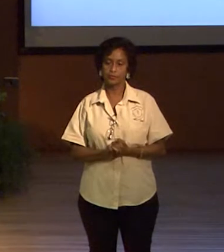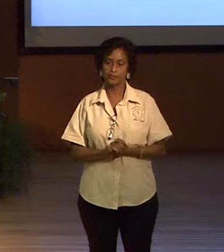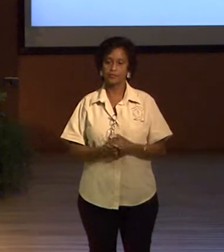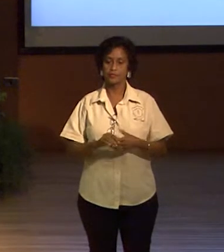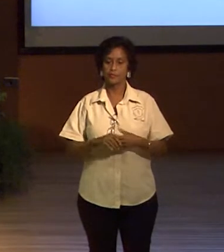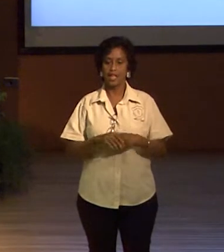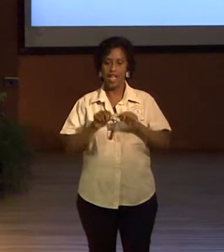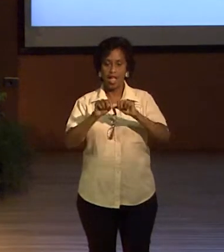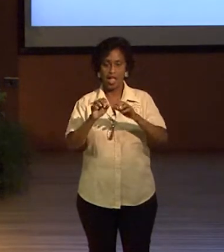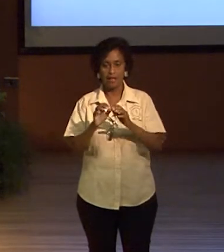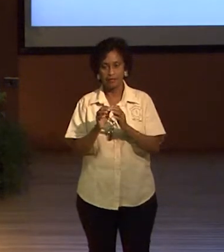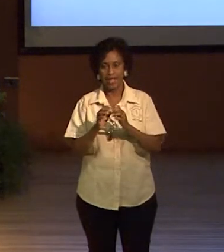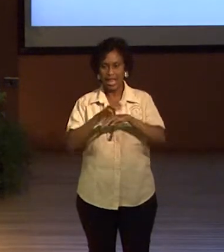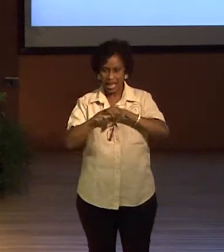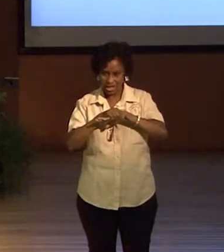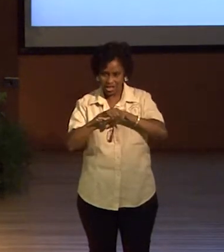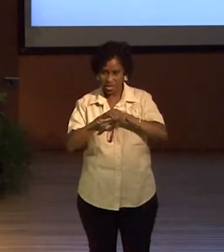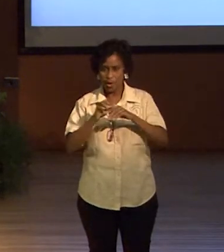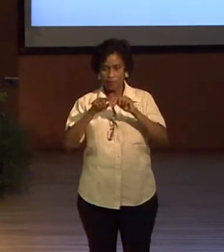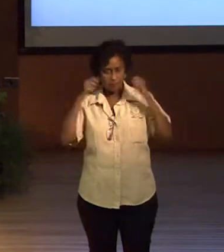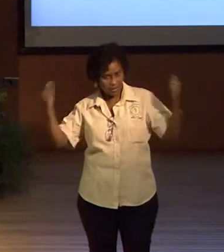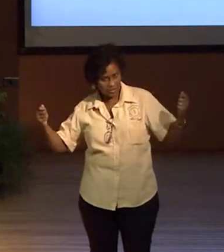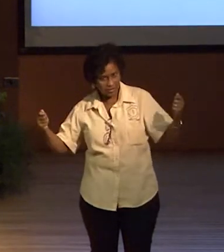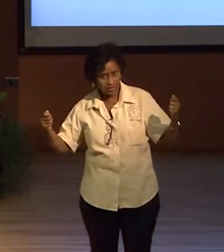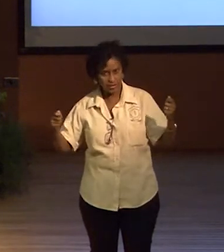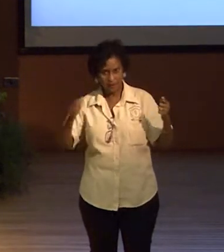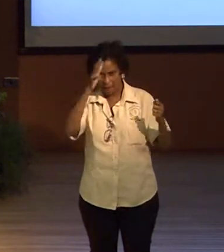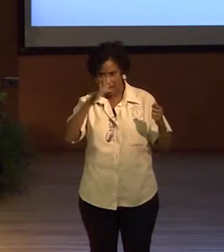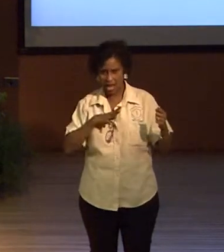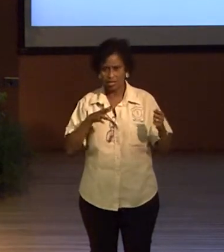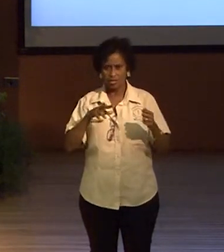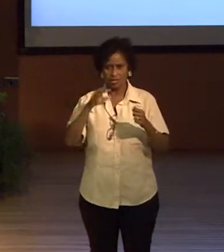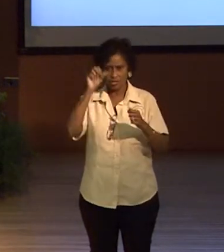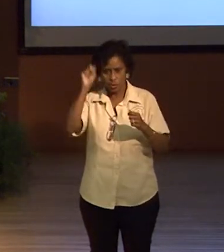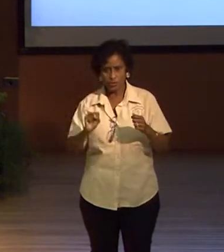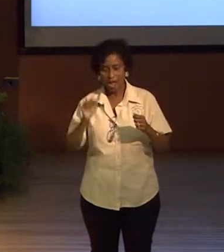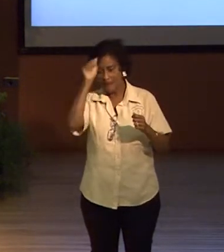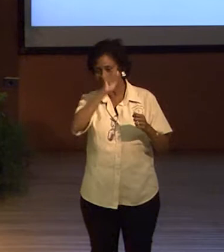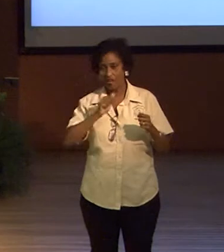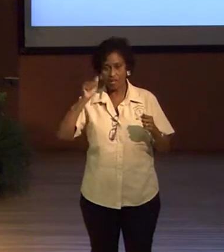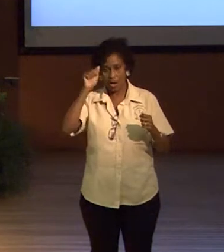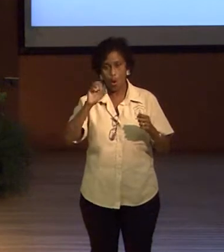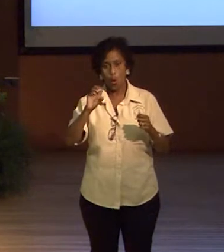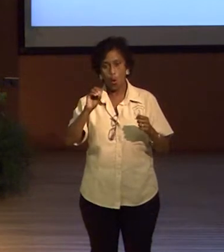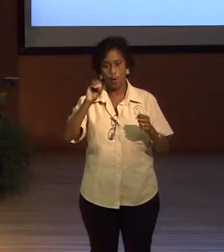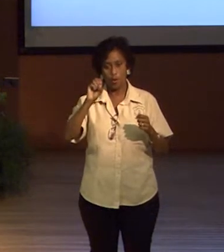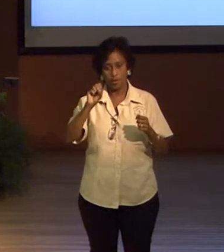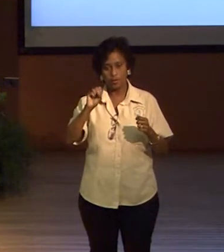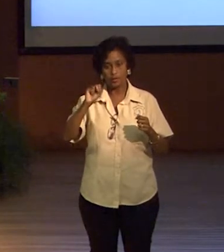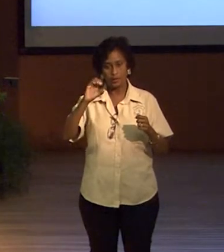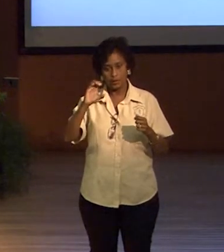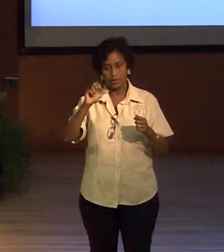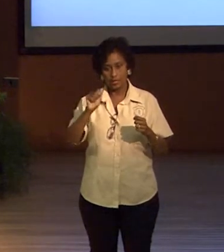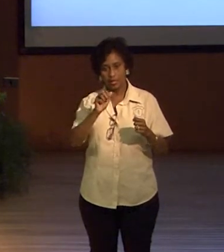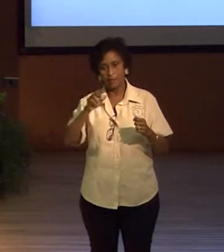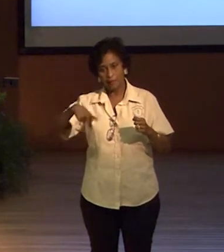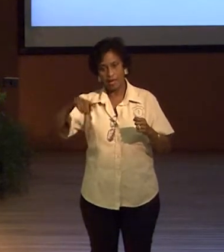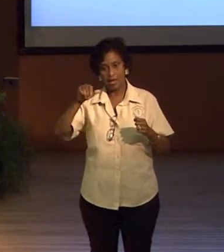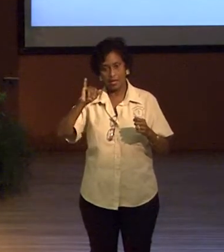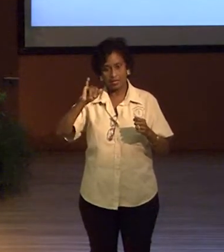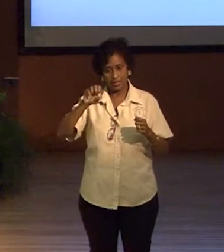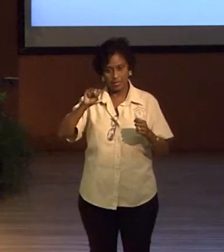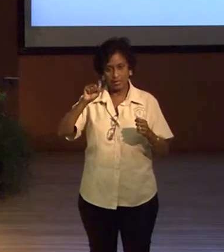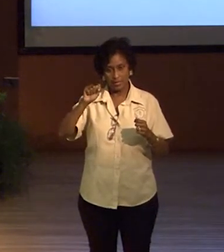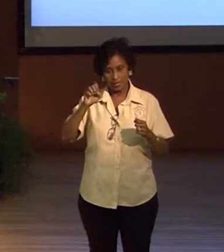for those of you who don't know, Oscar Pistorius is a South African athlete who had a above-knee